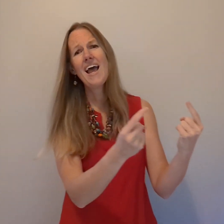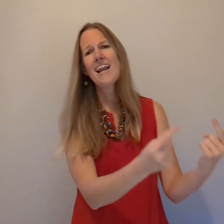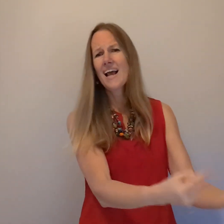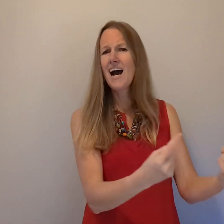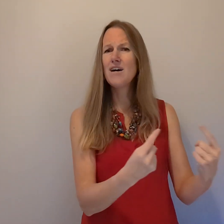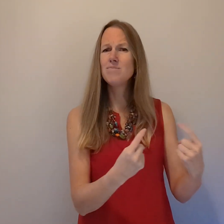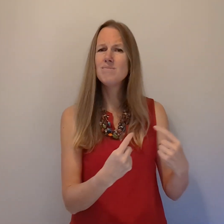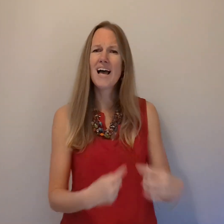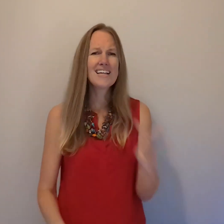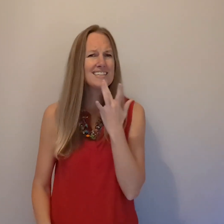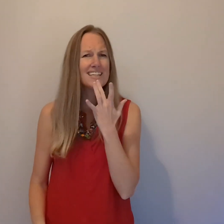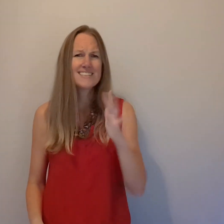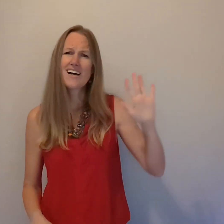unspoken, come, taste of His